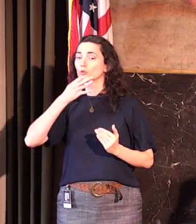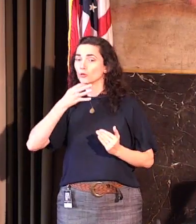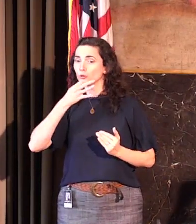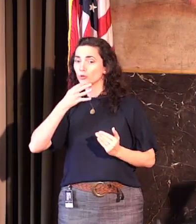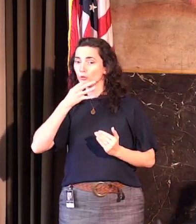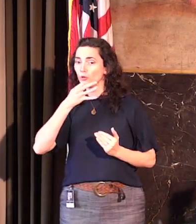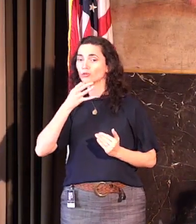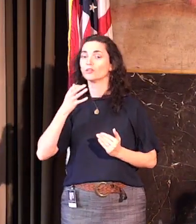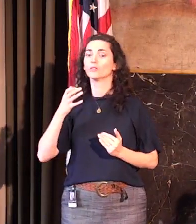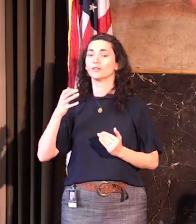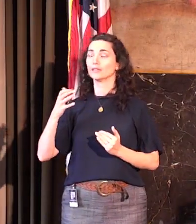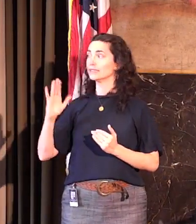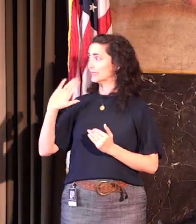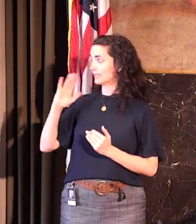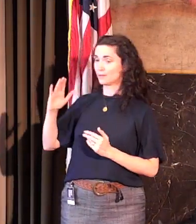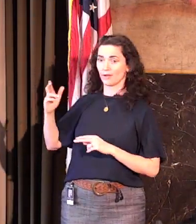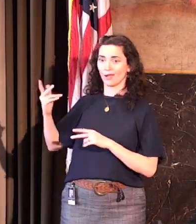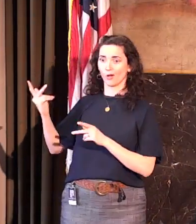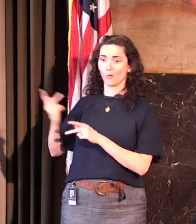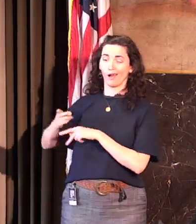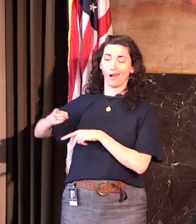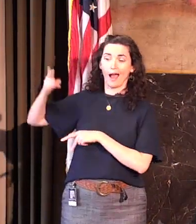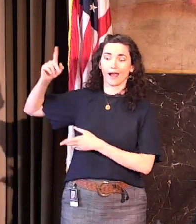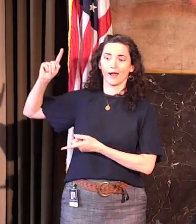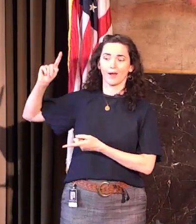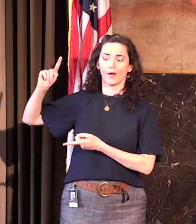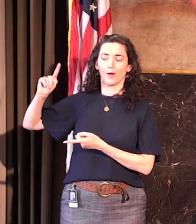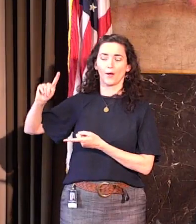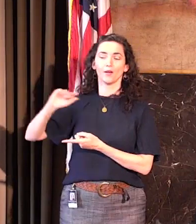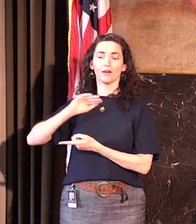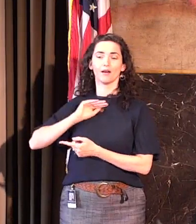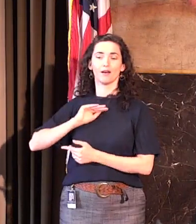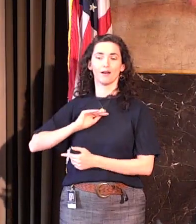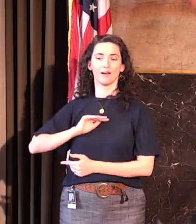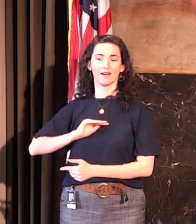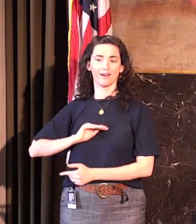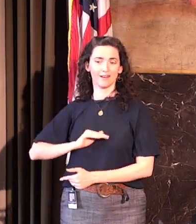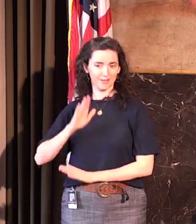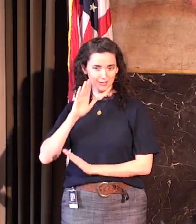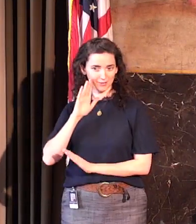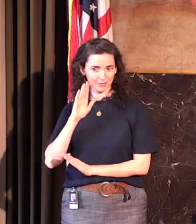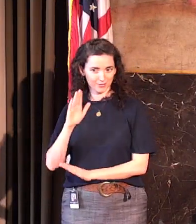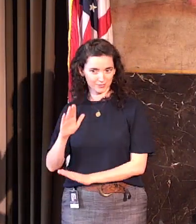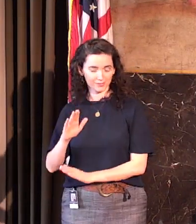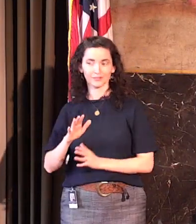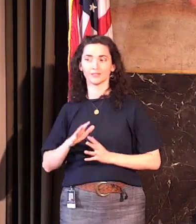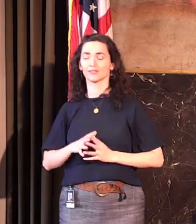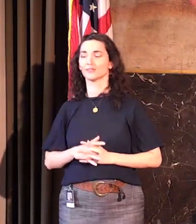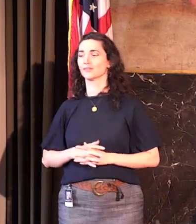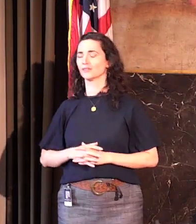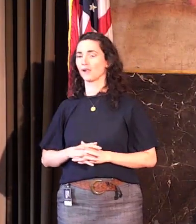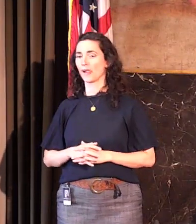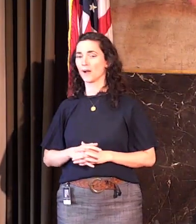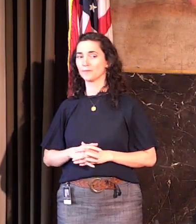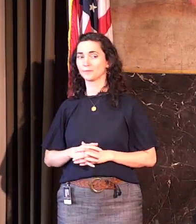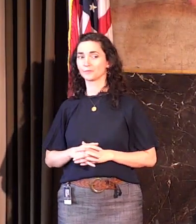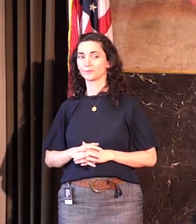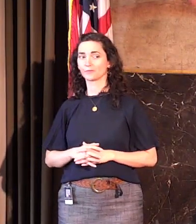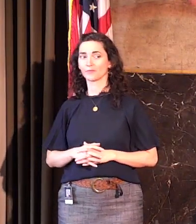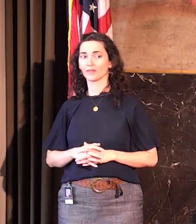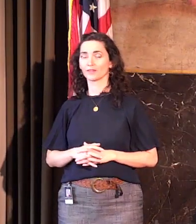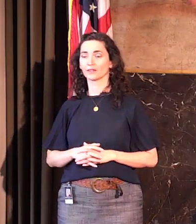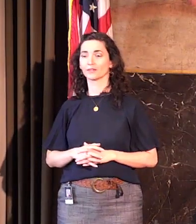that it appears that we've peaked, and then we'll actually have a decline in the transmission of COVID